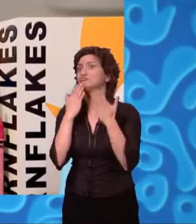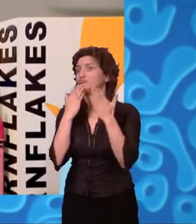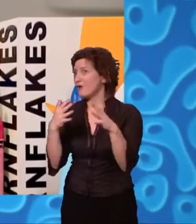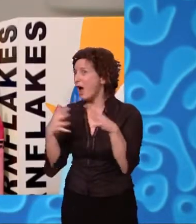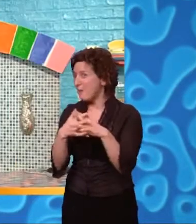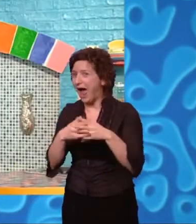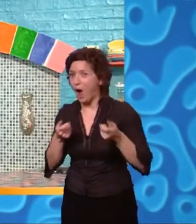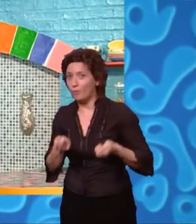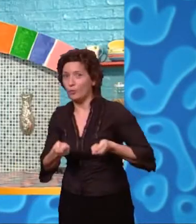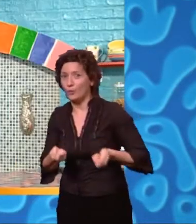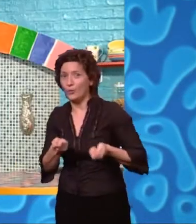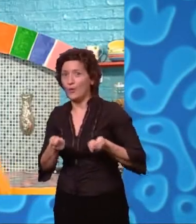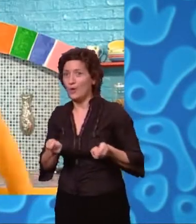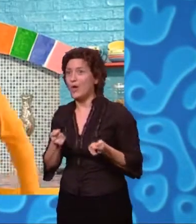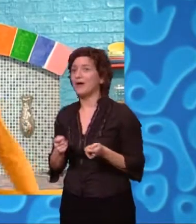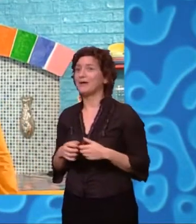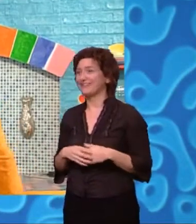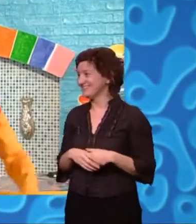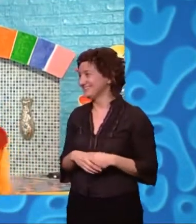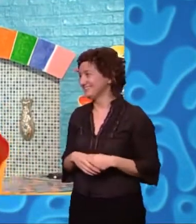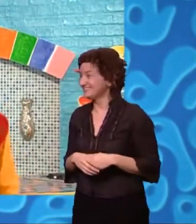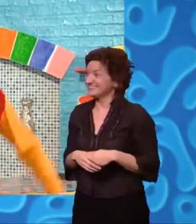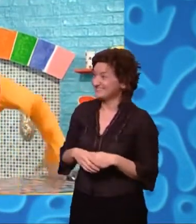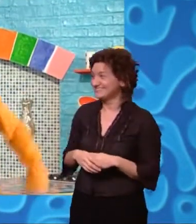to cook.